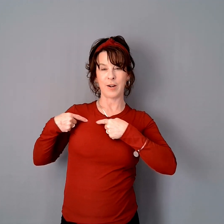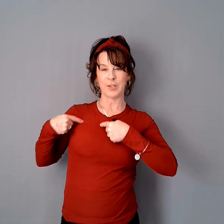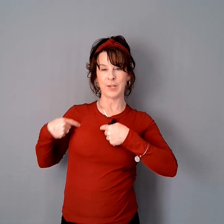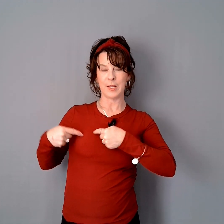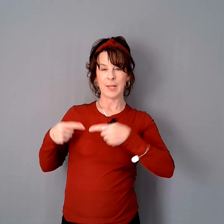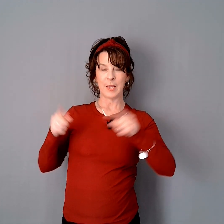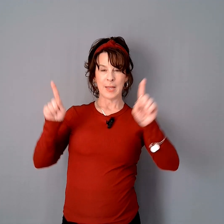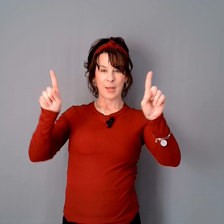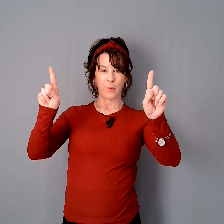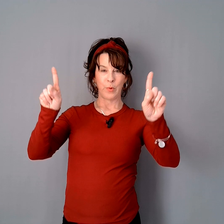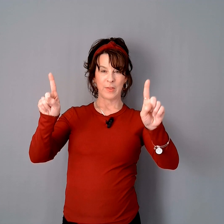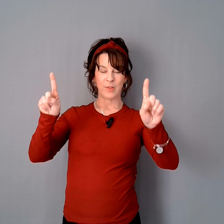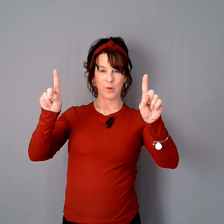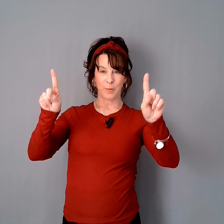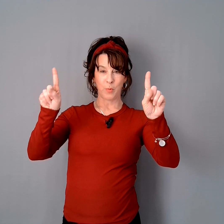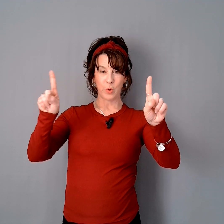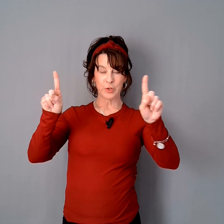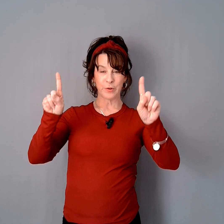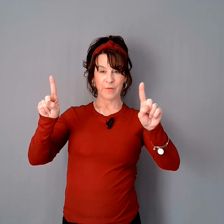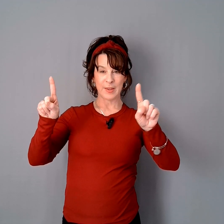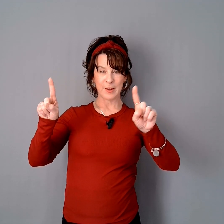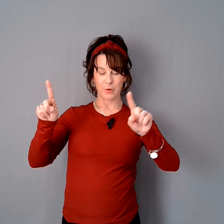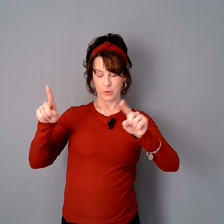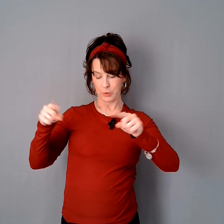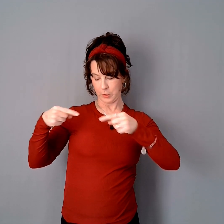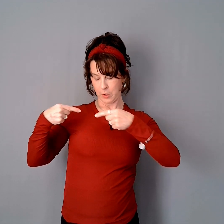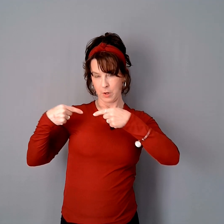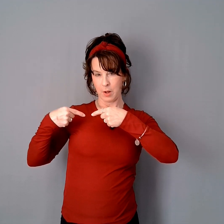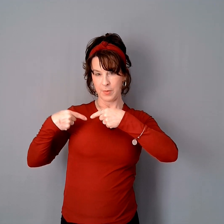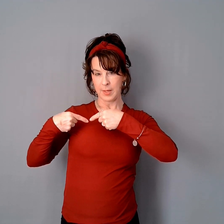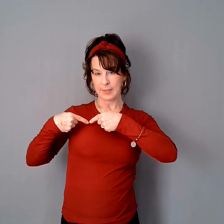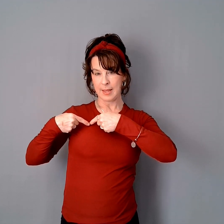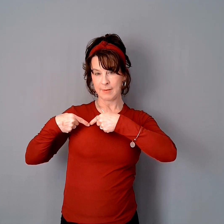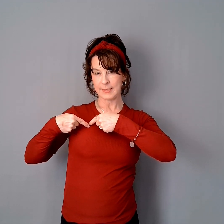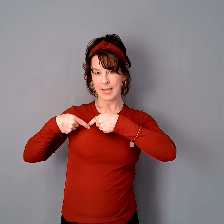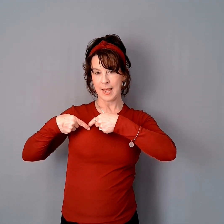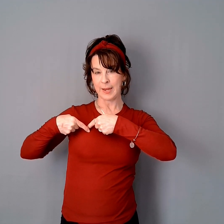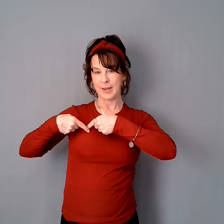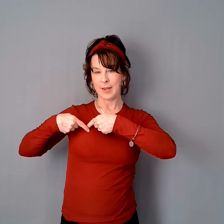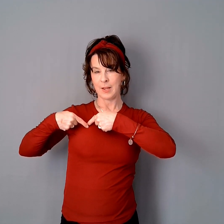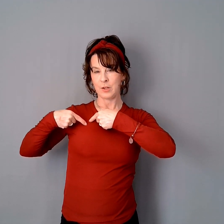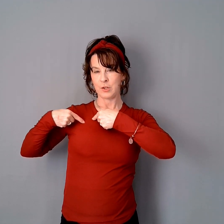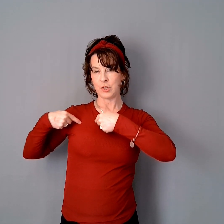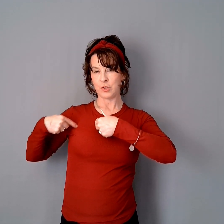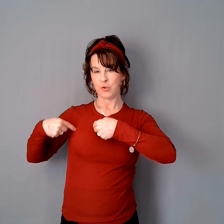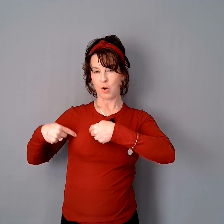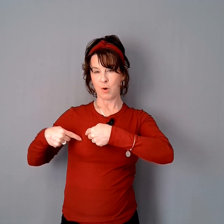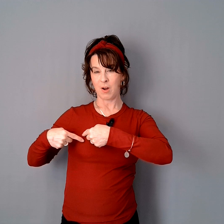heart, with your pointer fingers on the left side. Just draw a